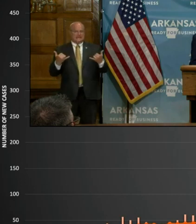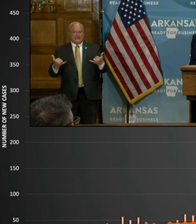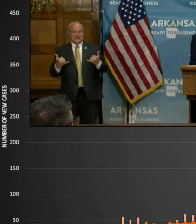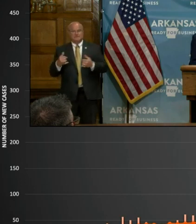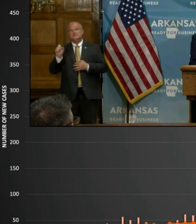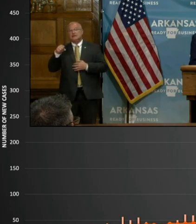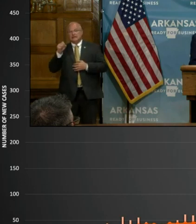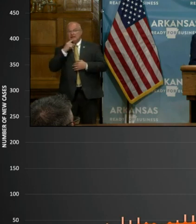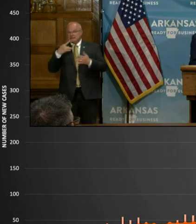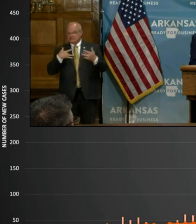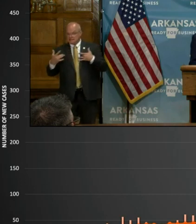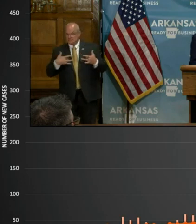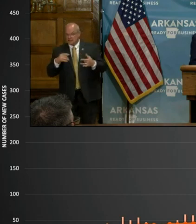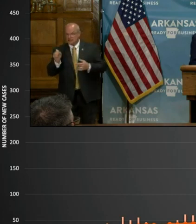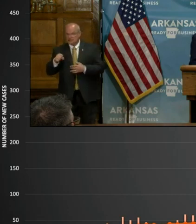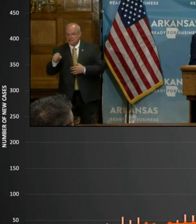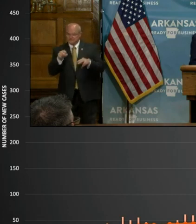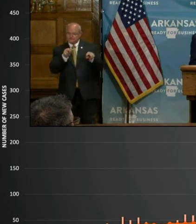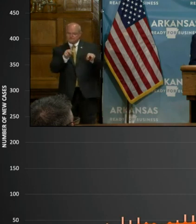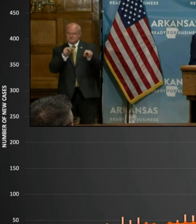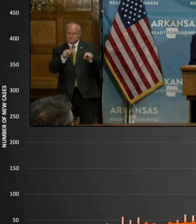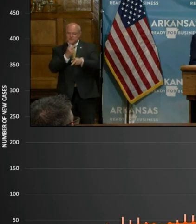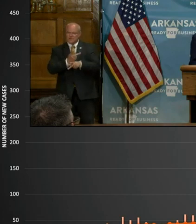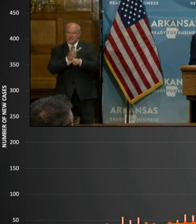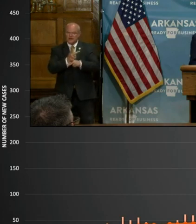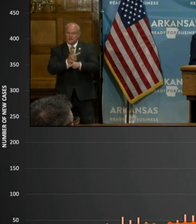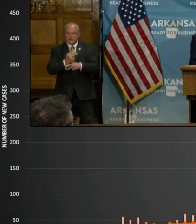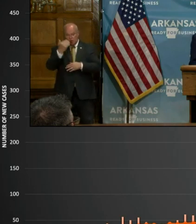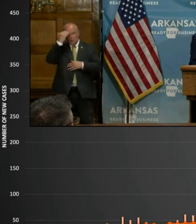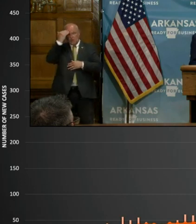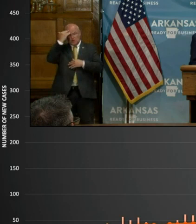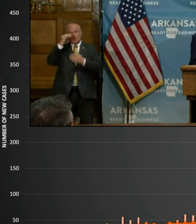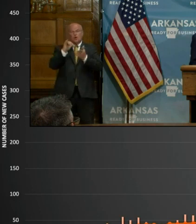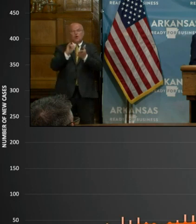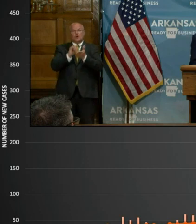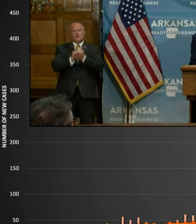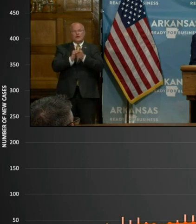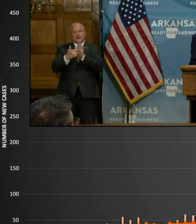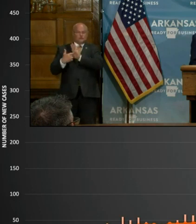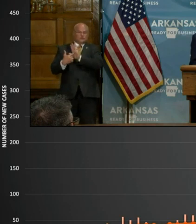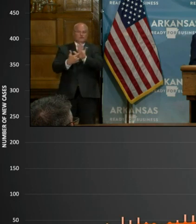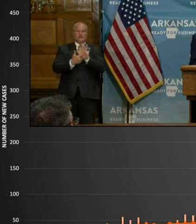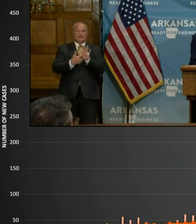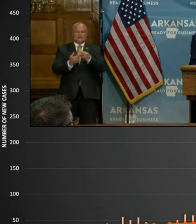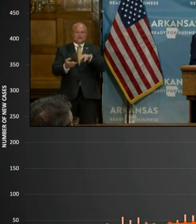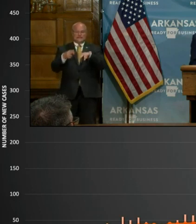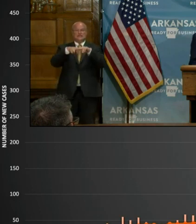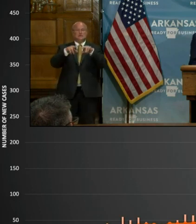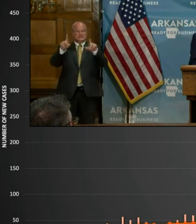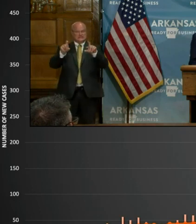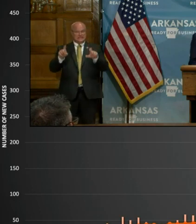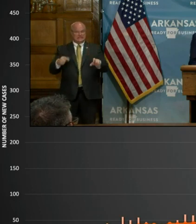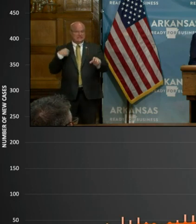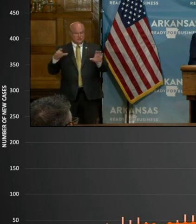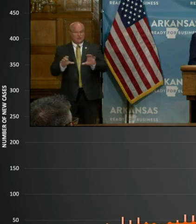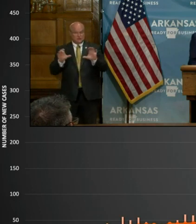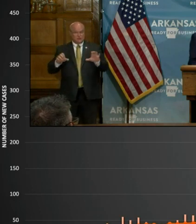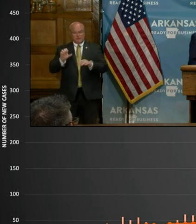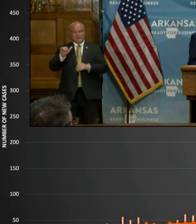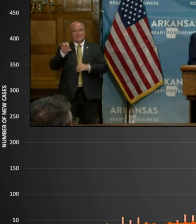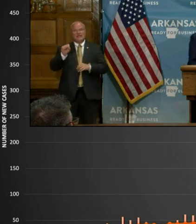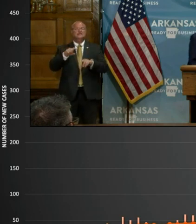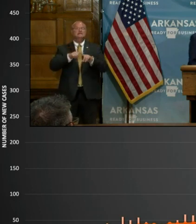And yes, this is a concern to us. We're watching it very carefully. We know that it is reflective of the increased testing that we're